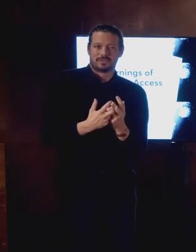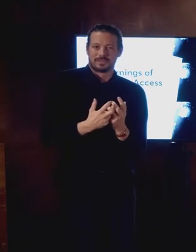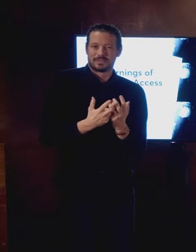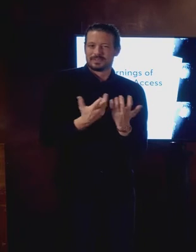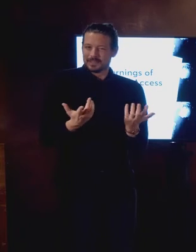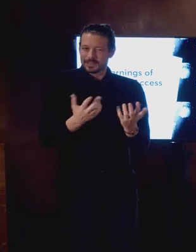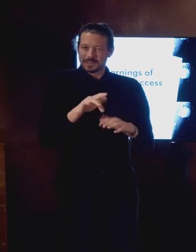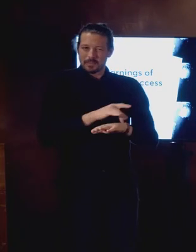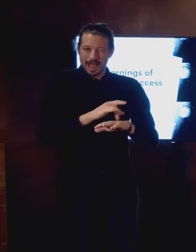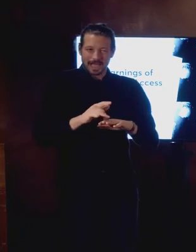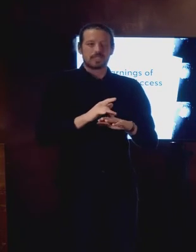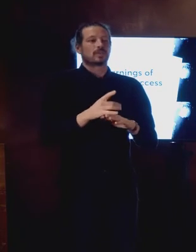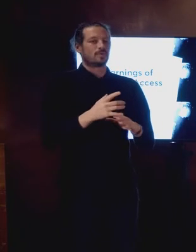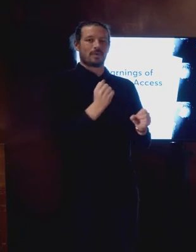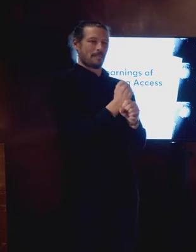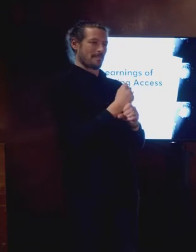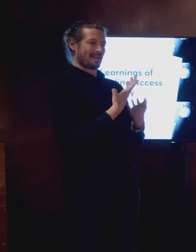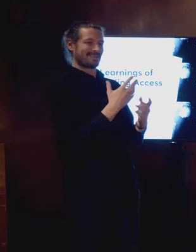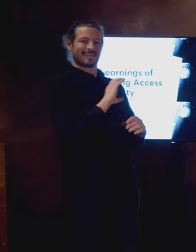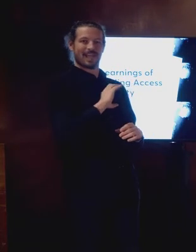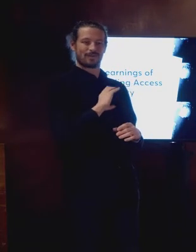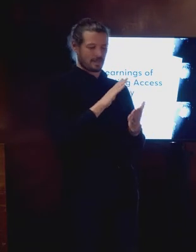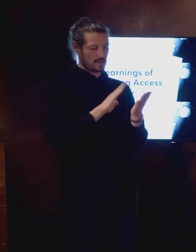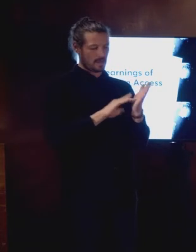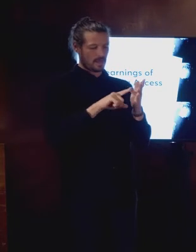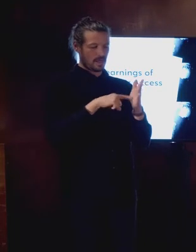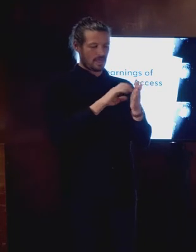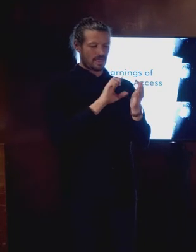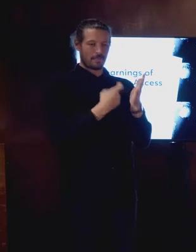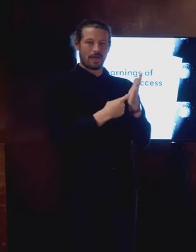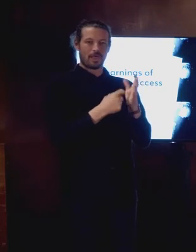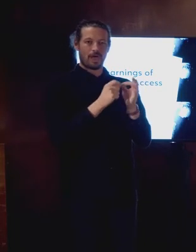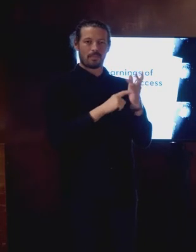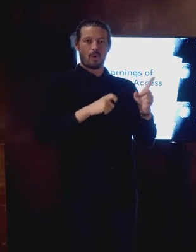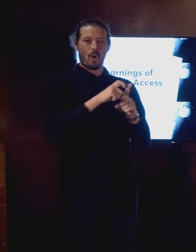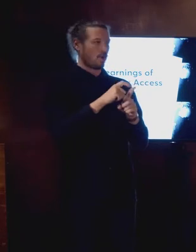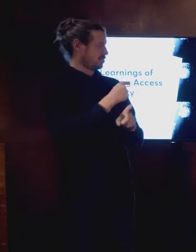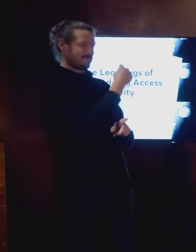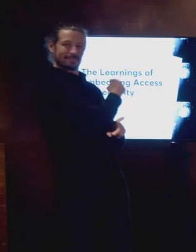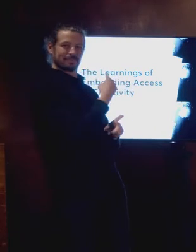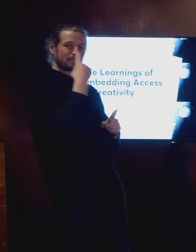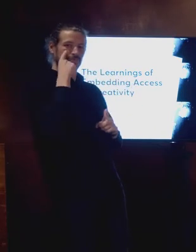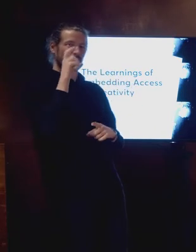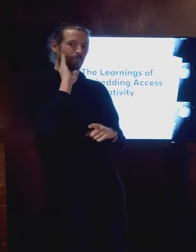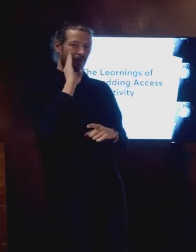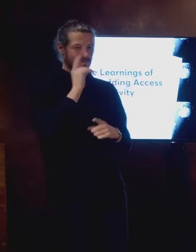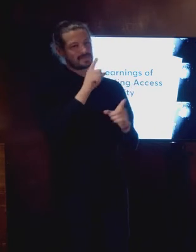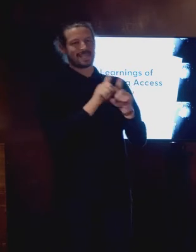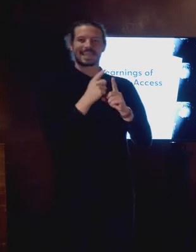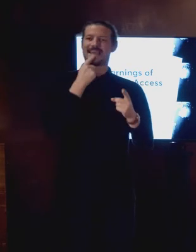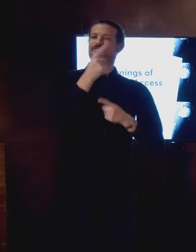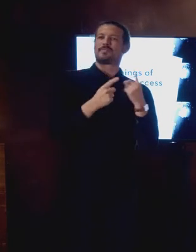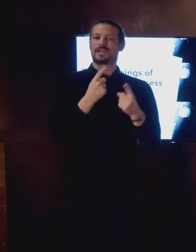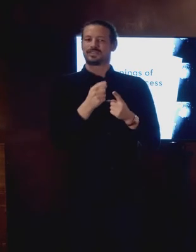Asphyxia that you saw then on the screen called the Motherboard. So she's our information person. But also a